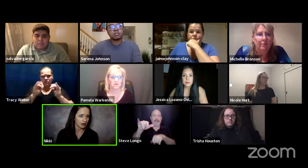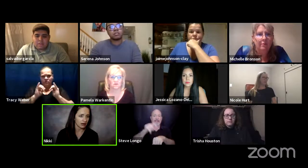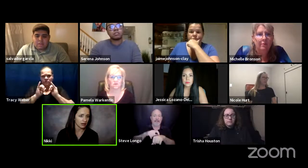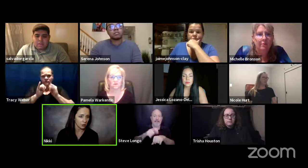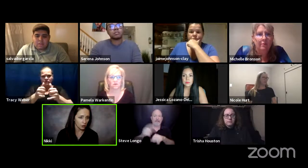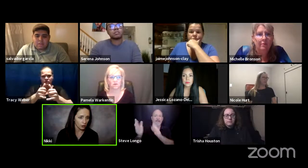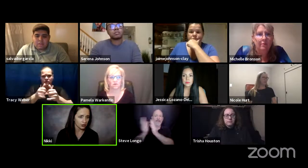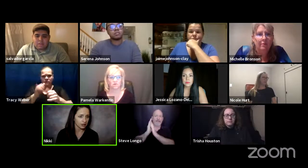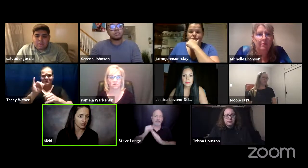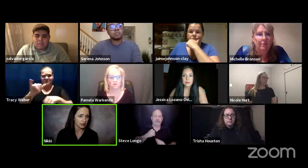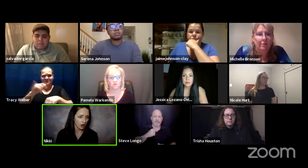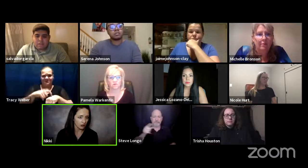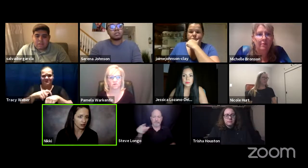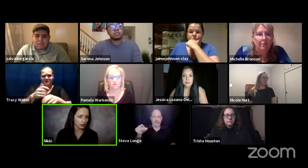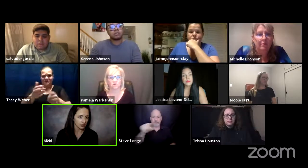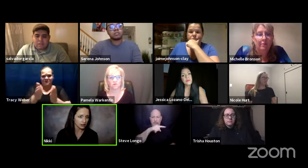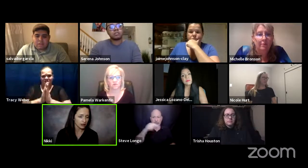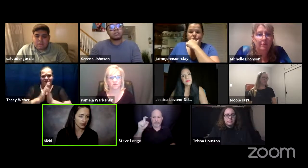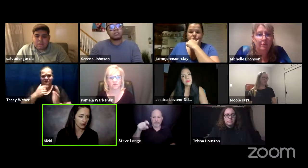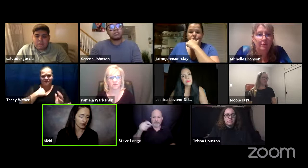an award and an honor.